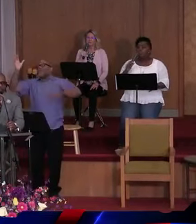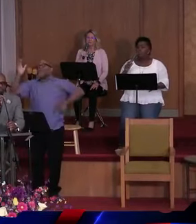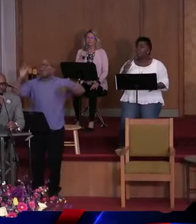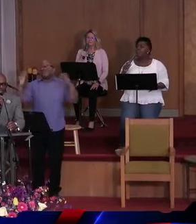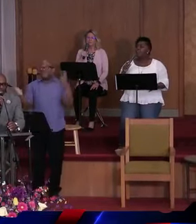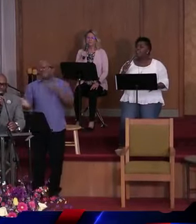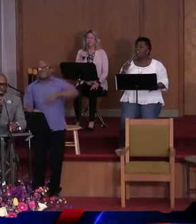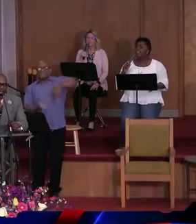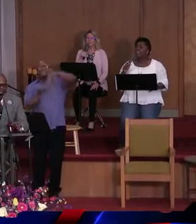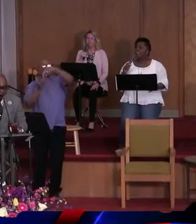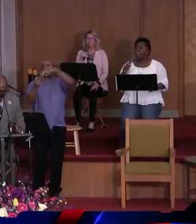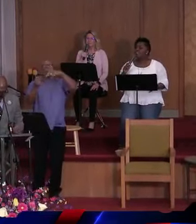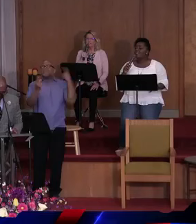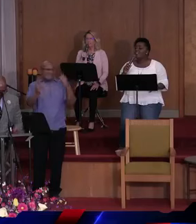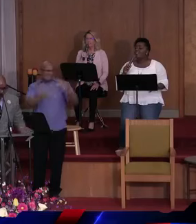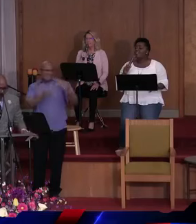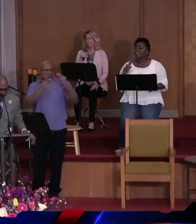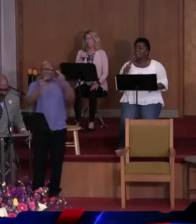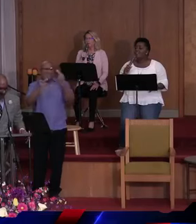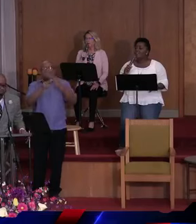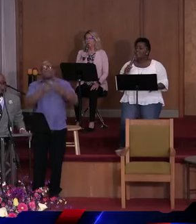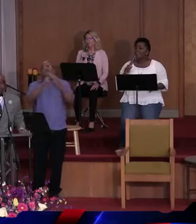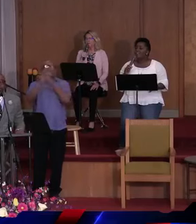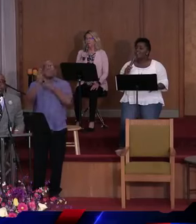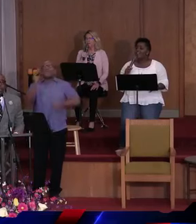Exalt the name of the Most High God.